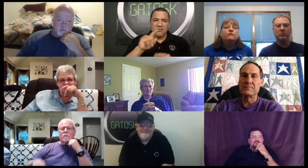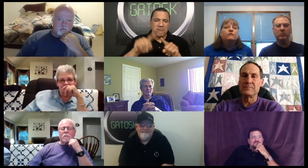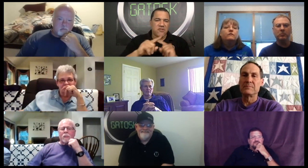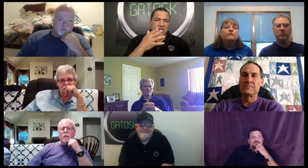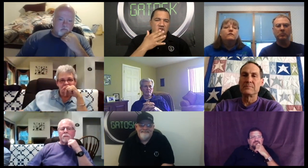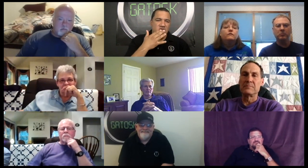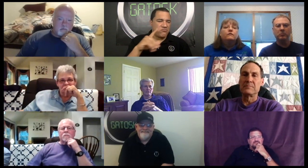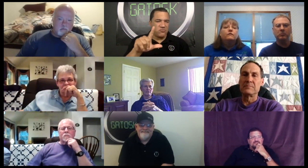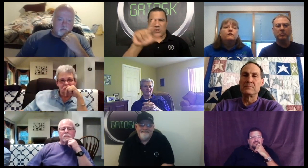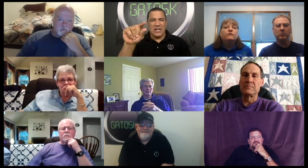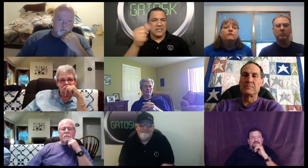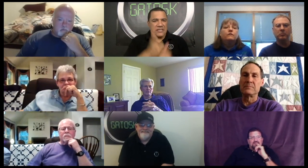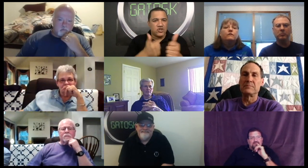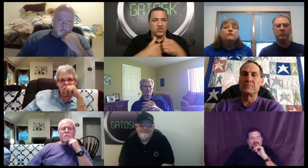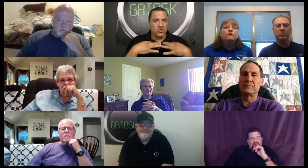can add that all kinds of colors. There's